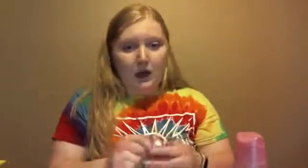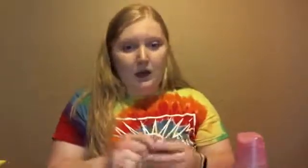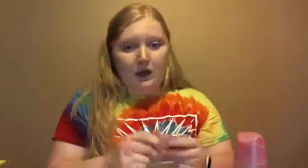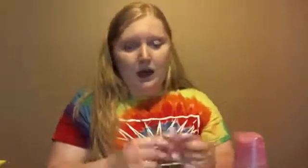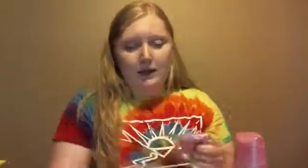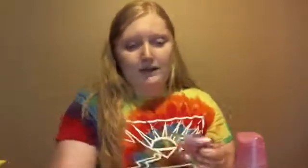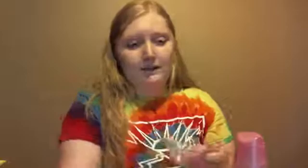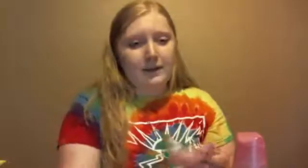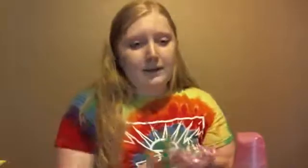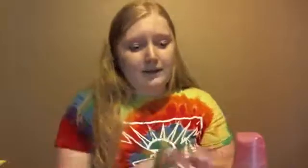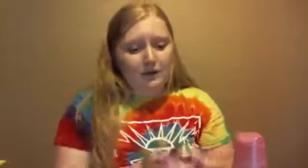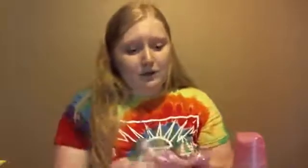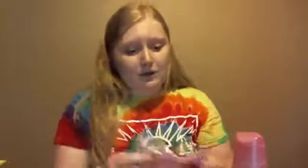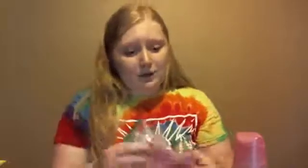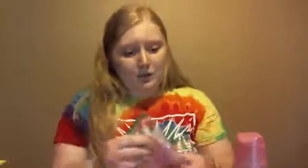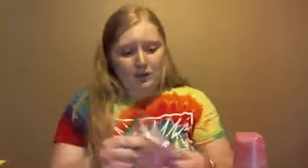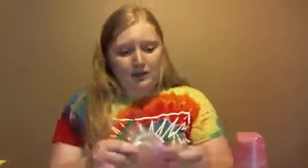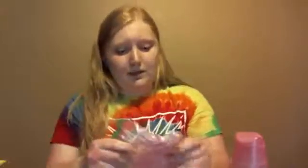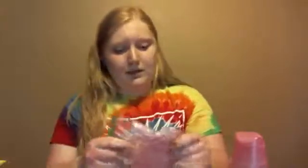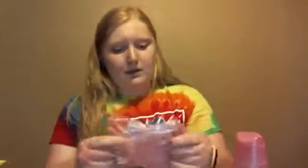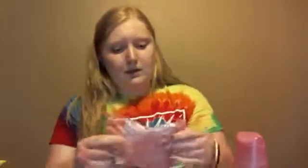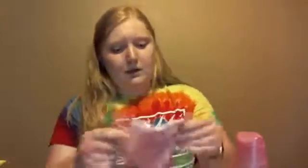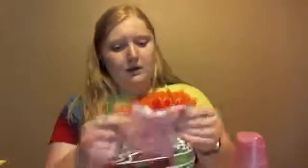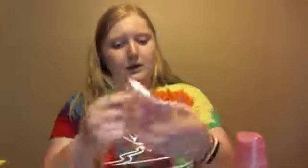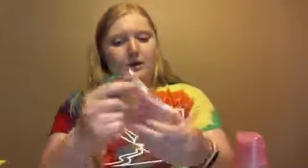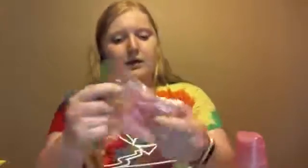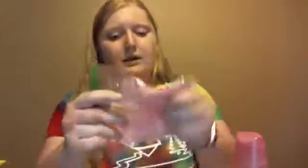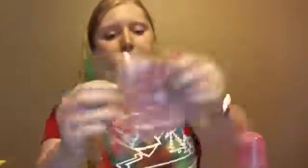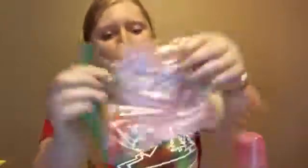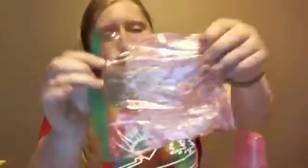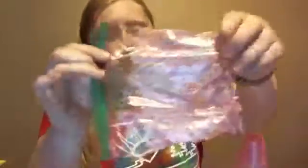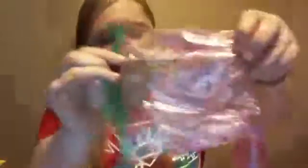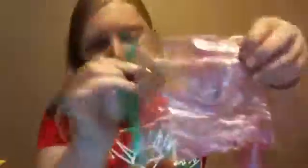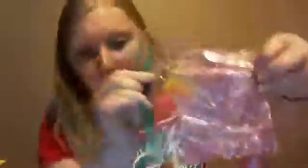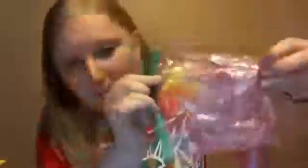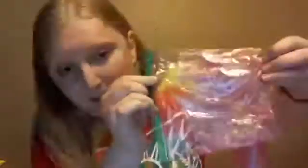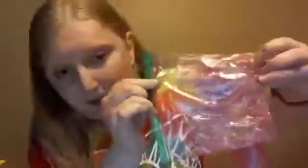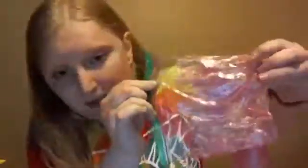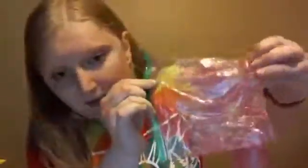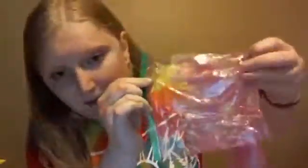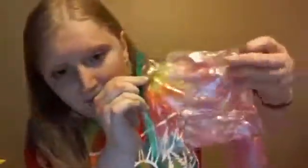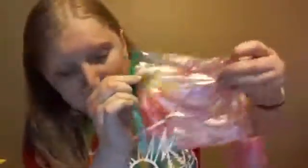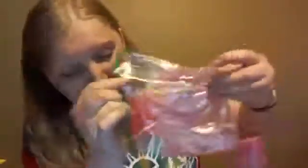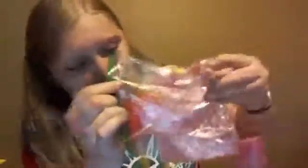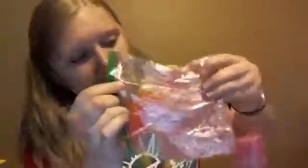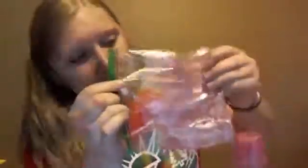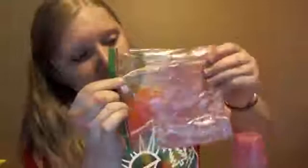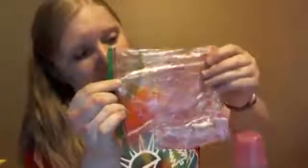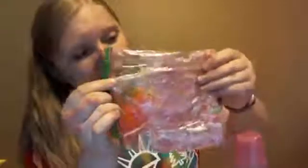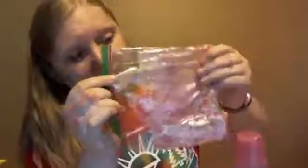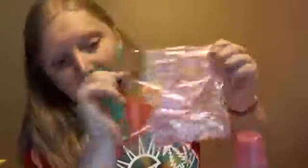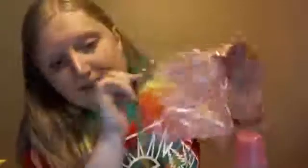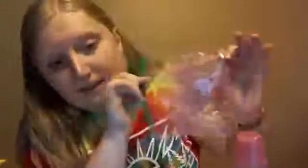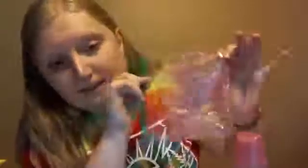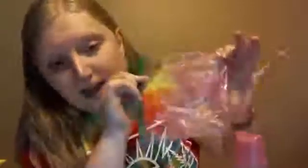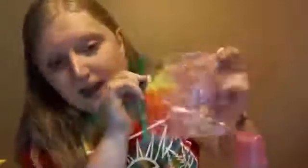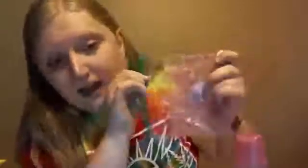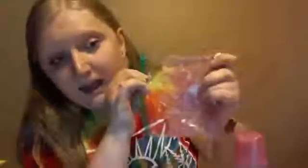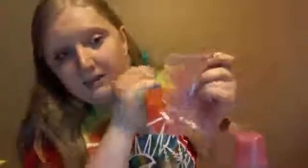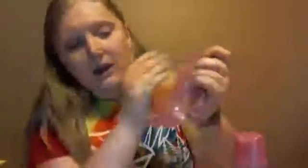other activities that you could do with, or other things that you could think of that would be pink, like maybe you could make some slime.